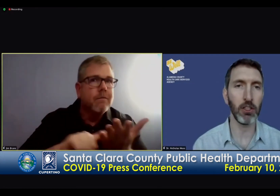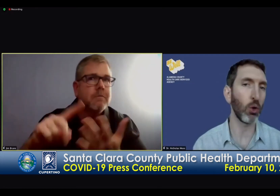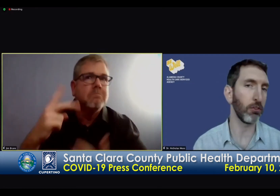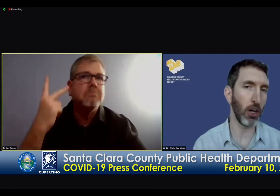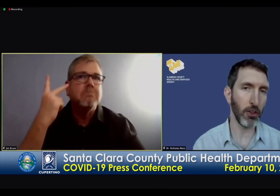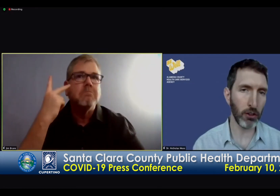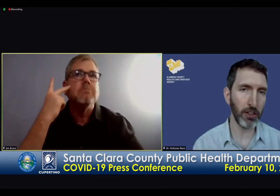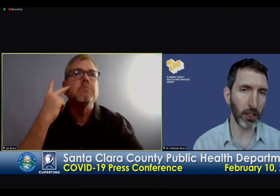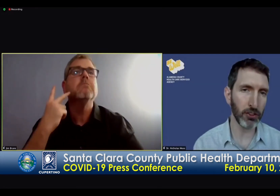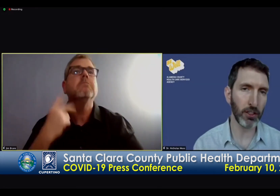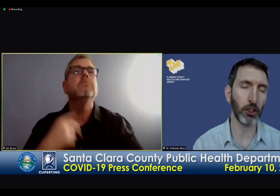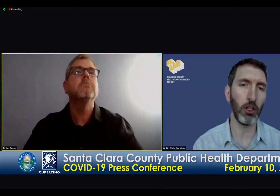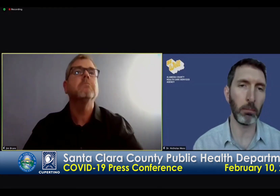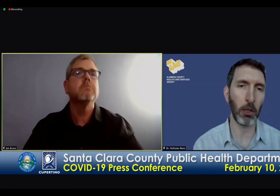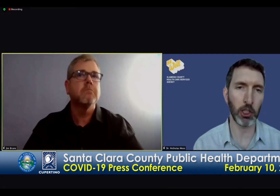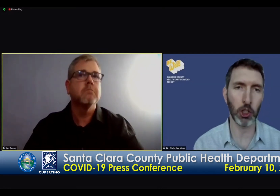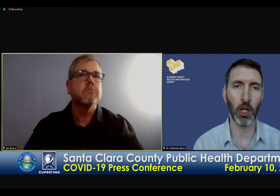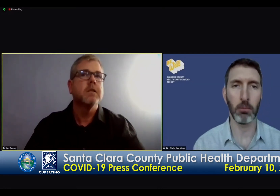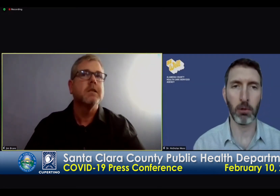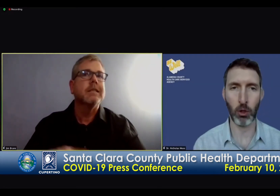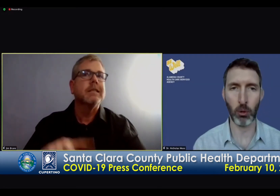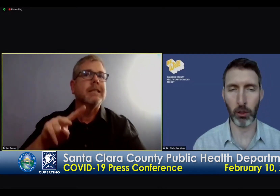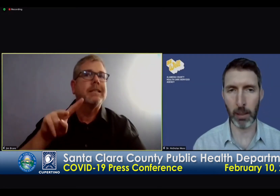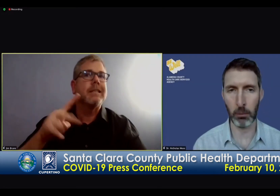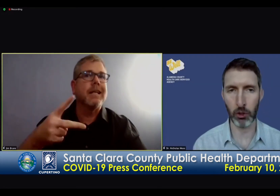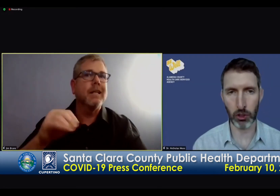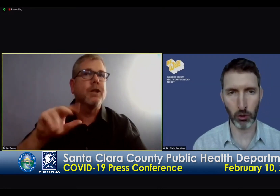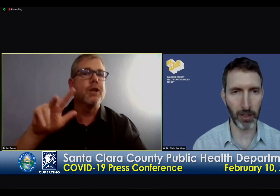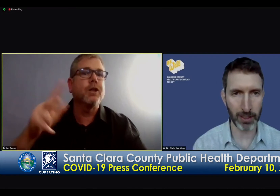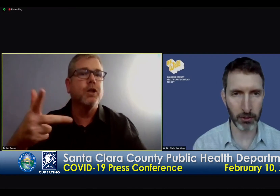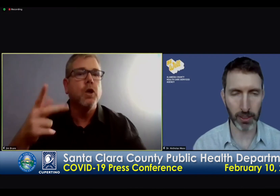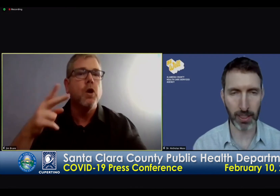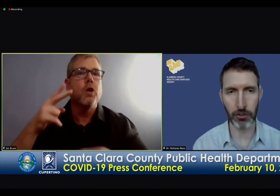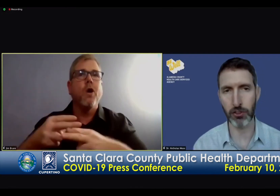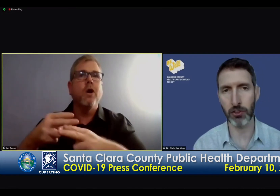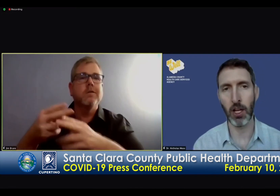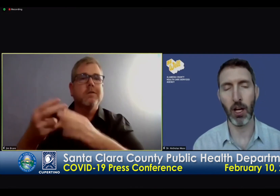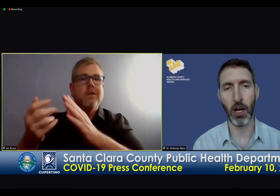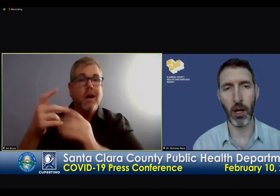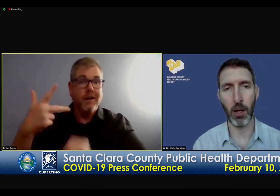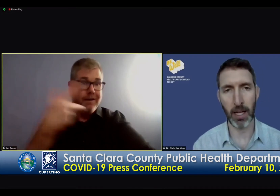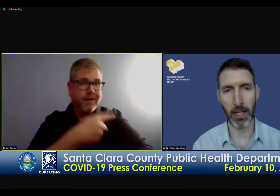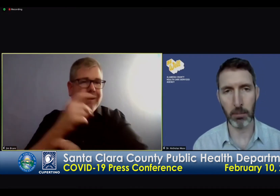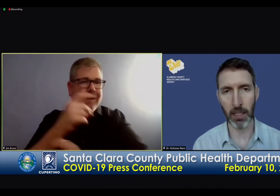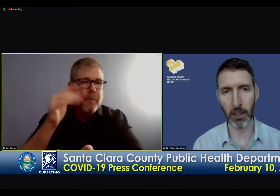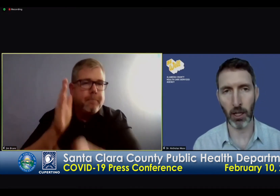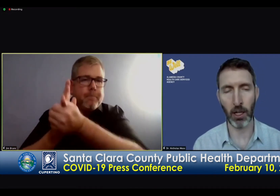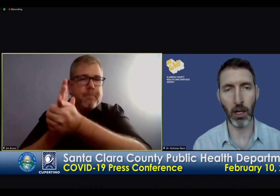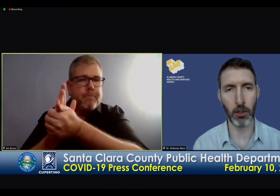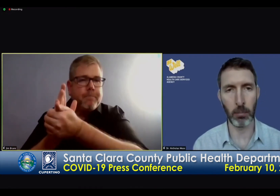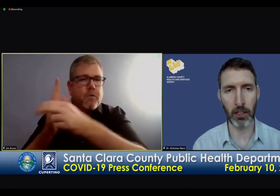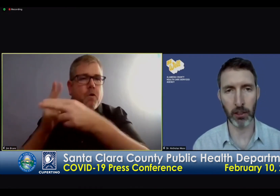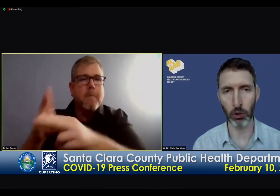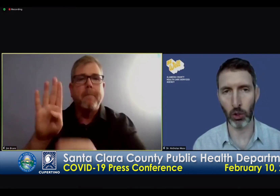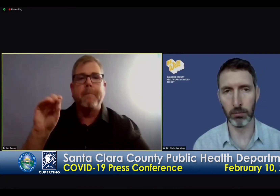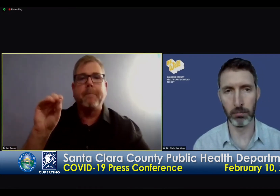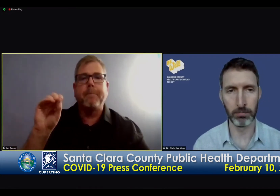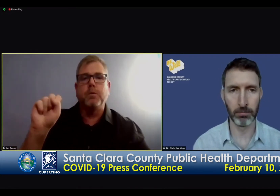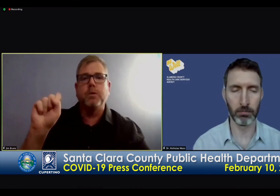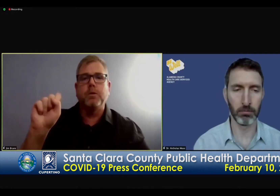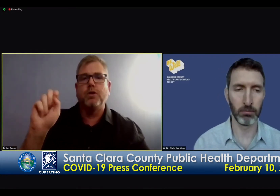these or for other variants that could emerge before we were able to collectively get this pandemic under better